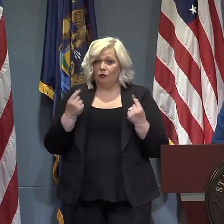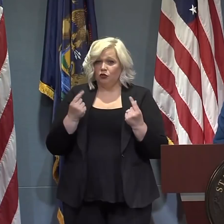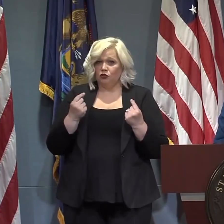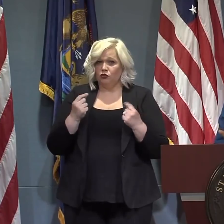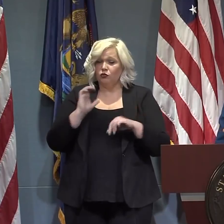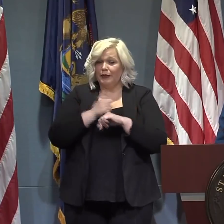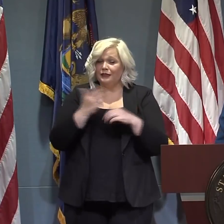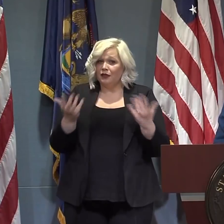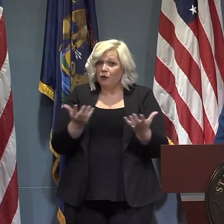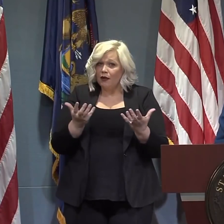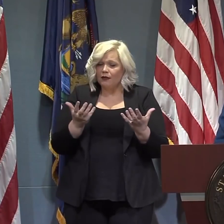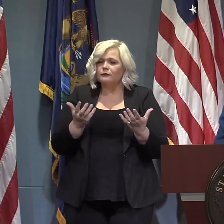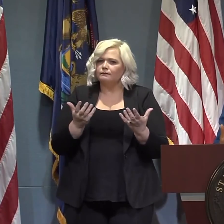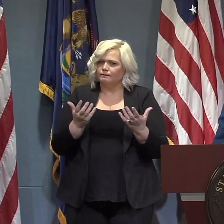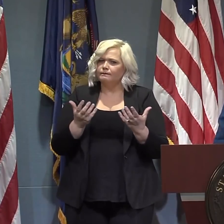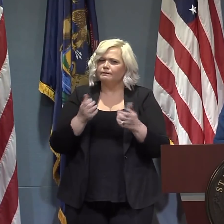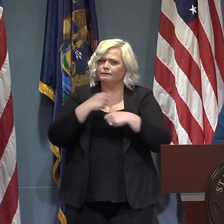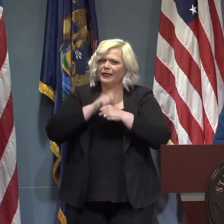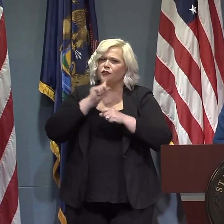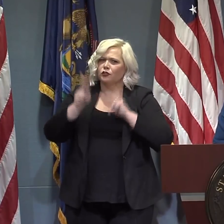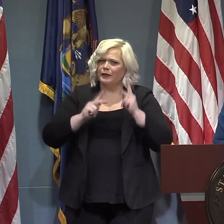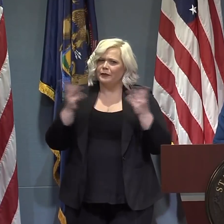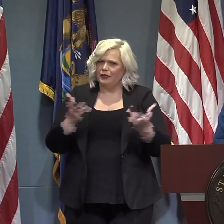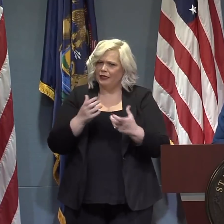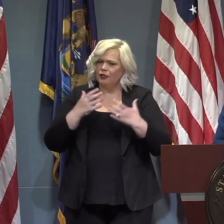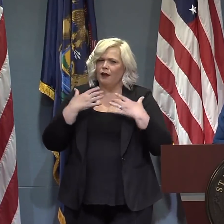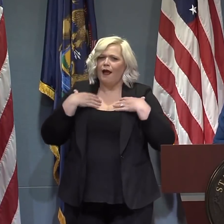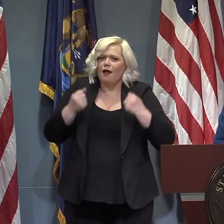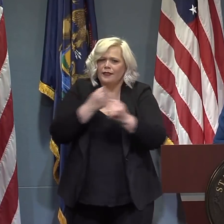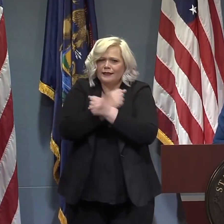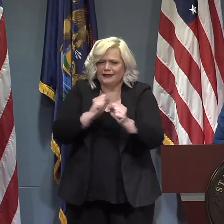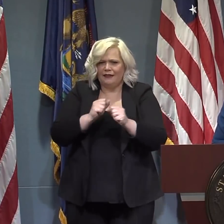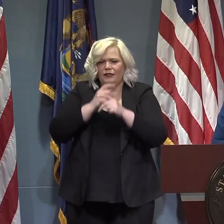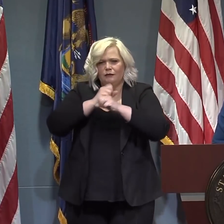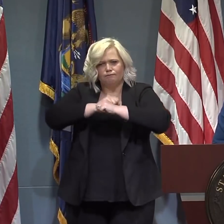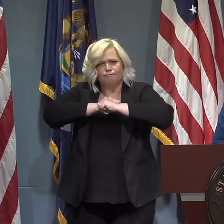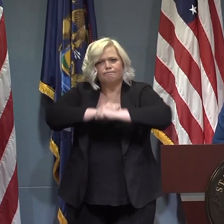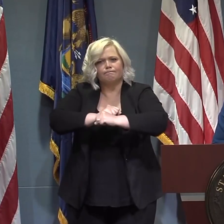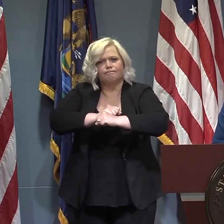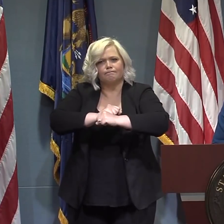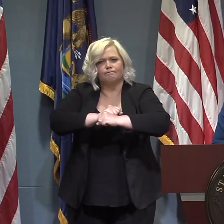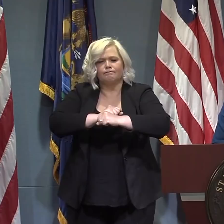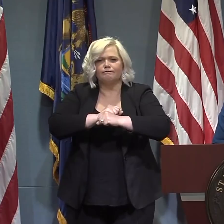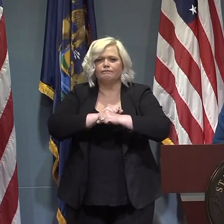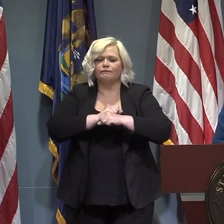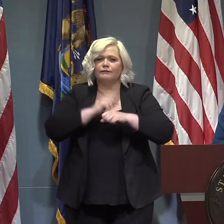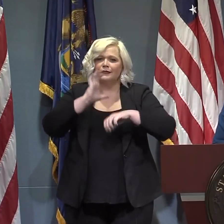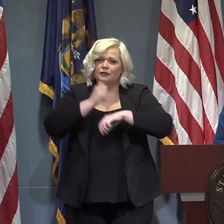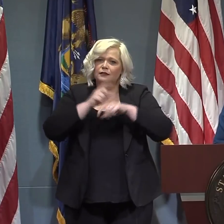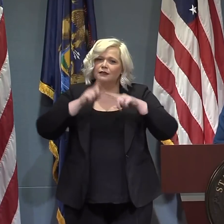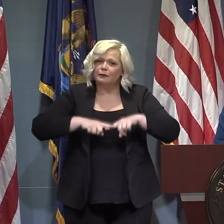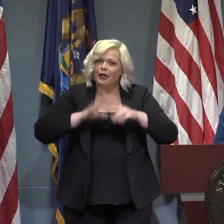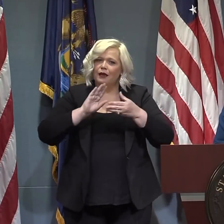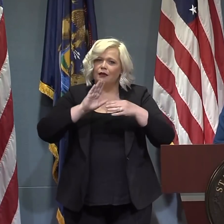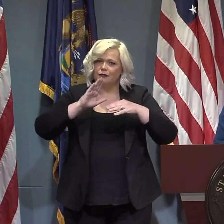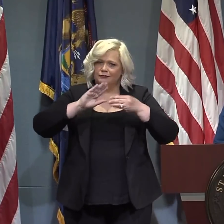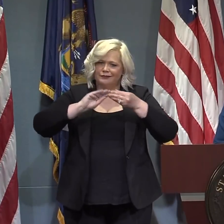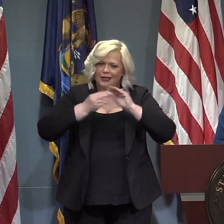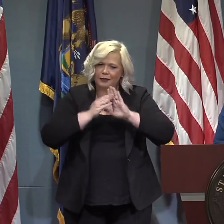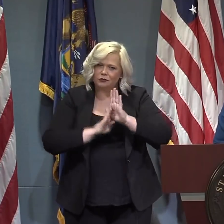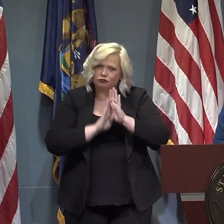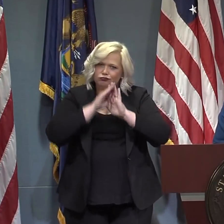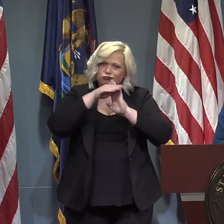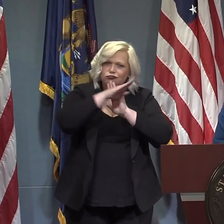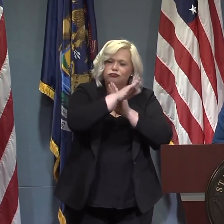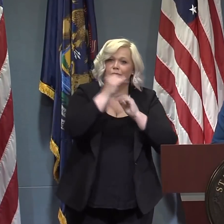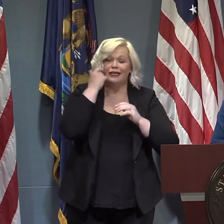what's best for overall health and safety in terms of what our trajectory looks like and what our capabilities are if we do have a COVID